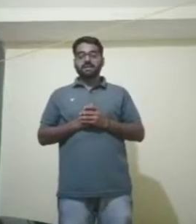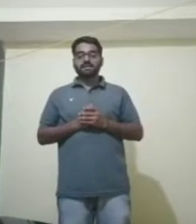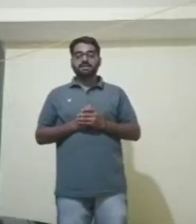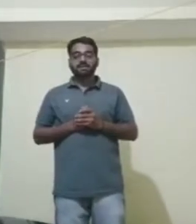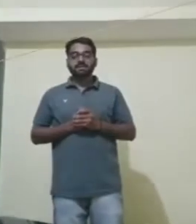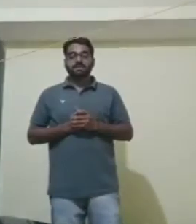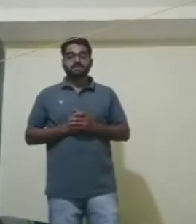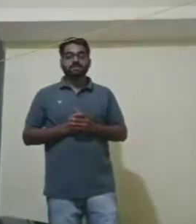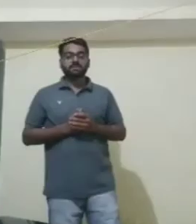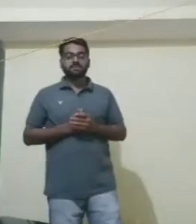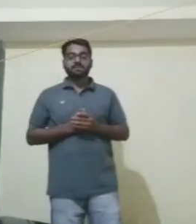character in between